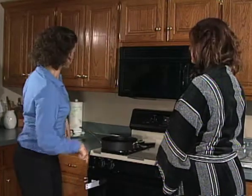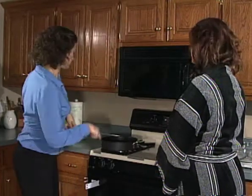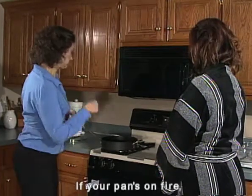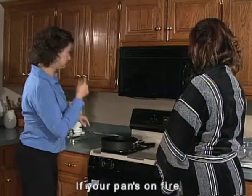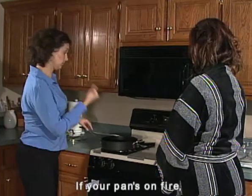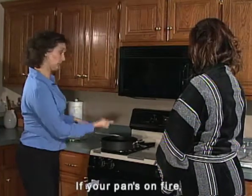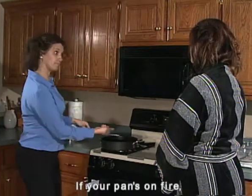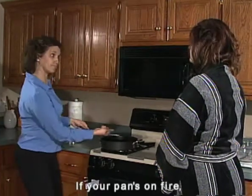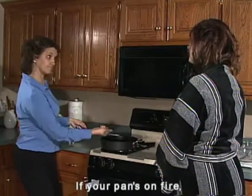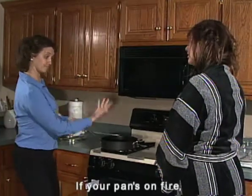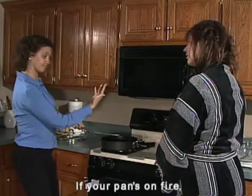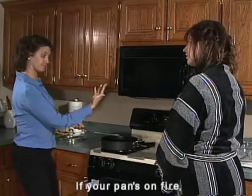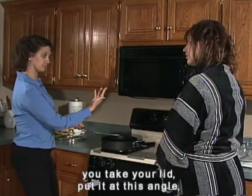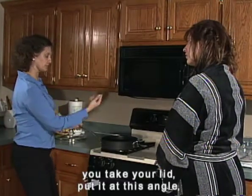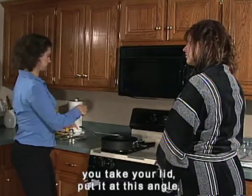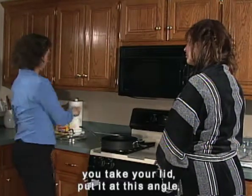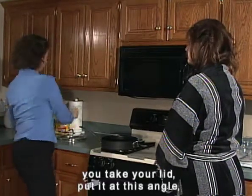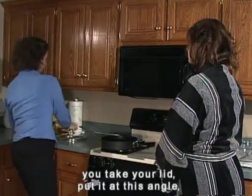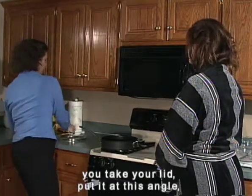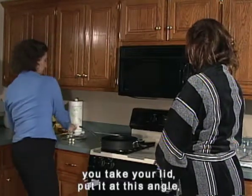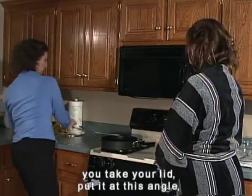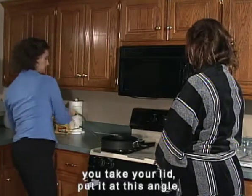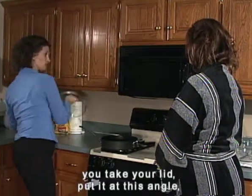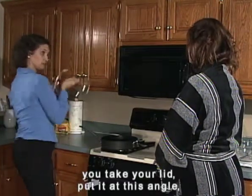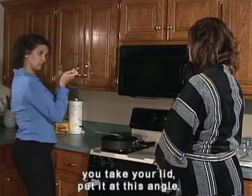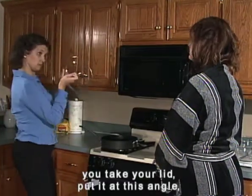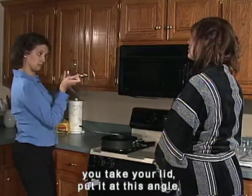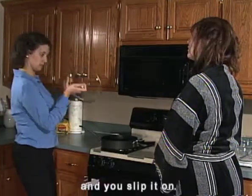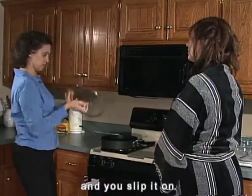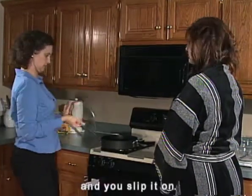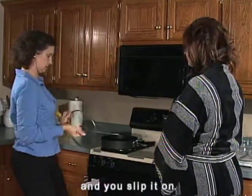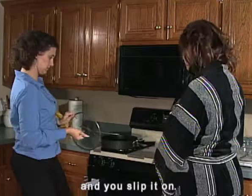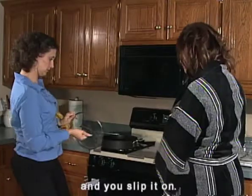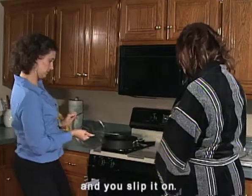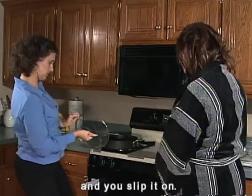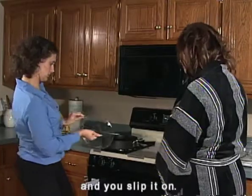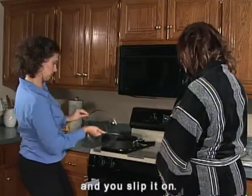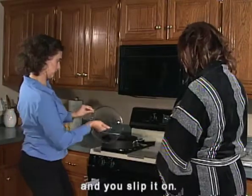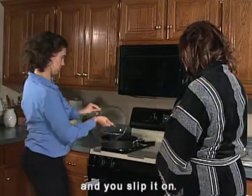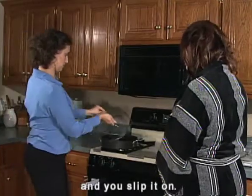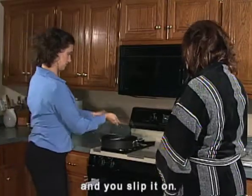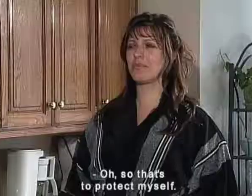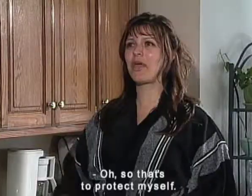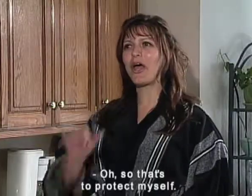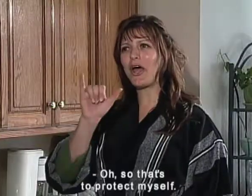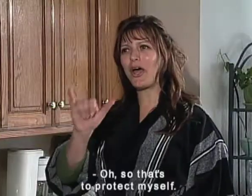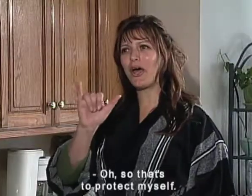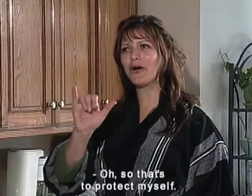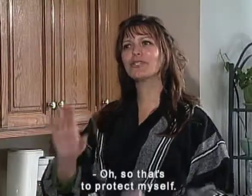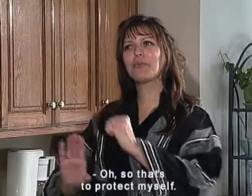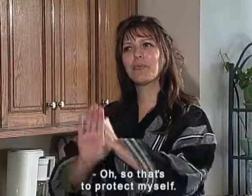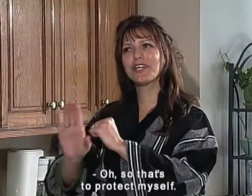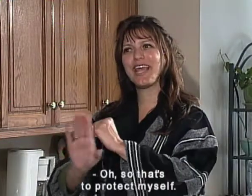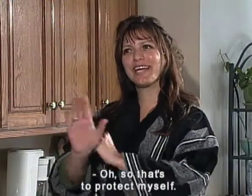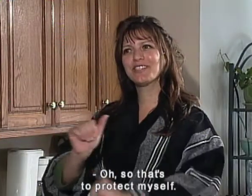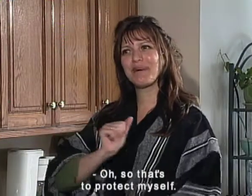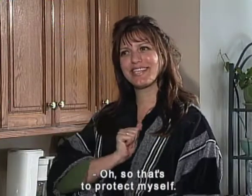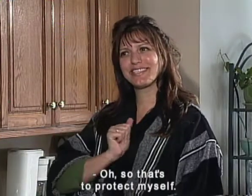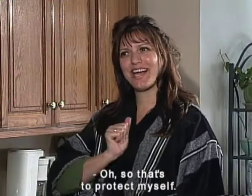If your pan's on fire, you take your lid, put it at this angle, and you slip it on. Oh, so that's to protect